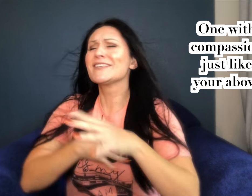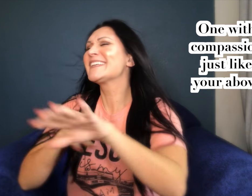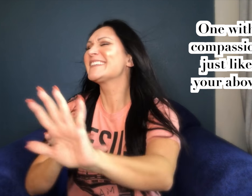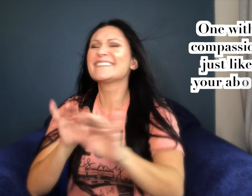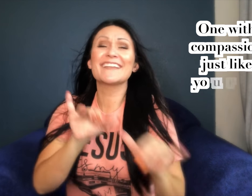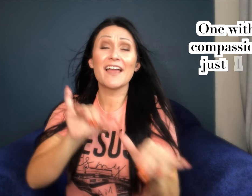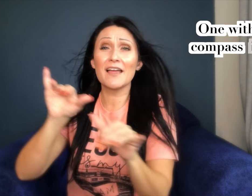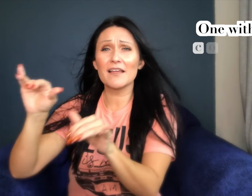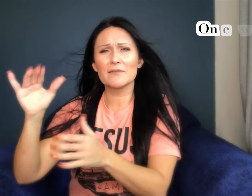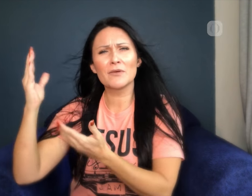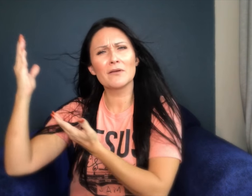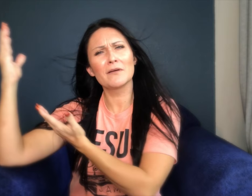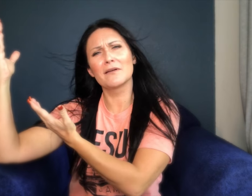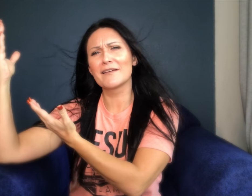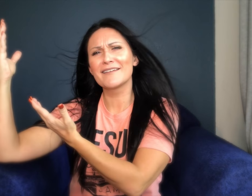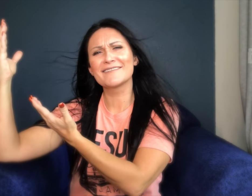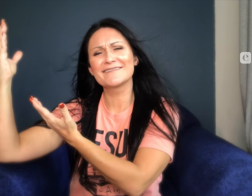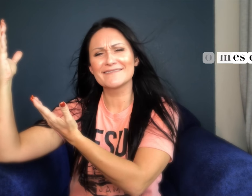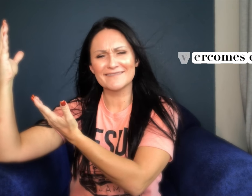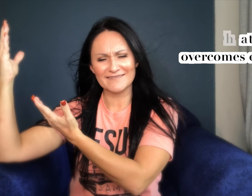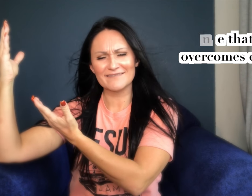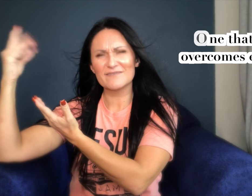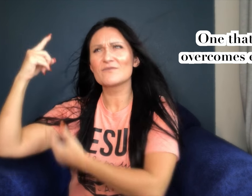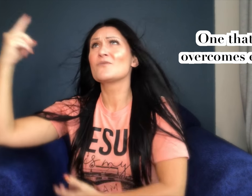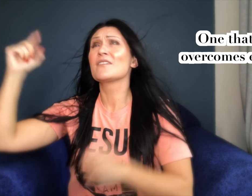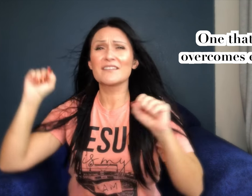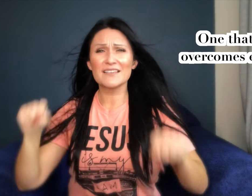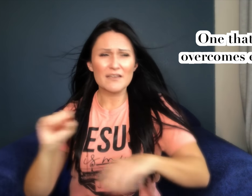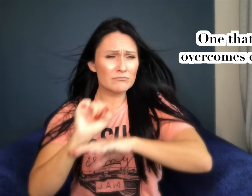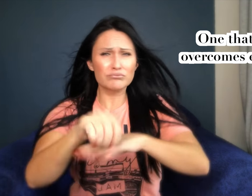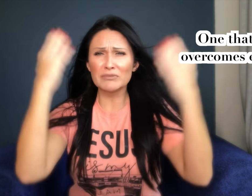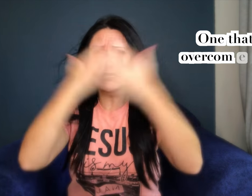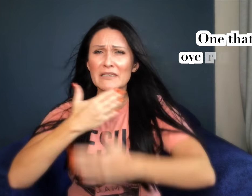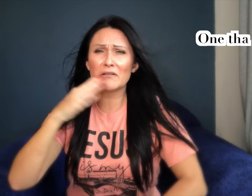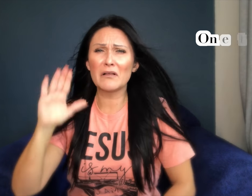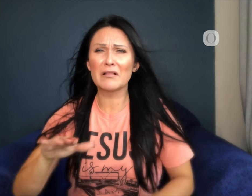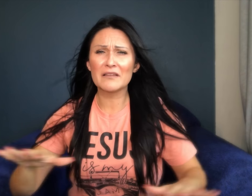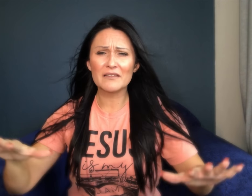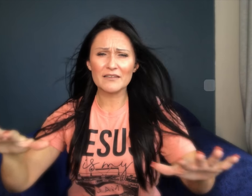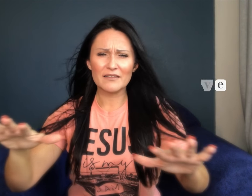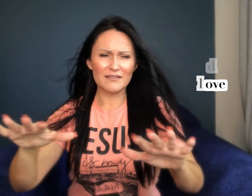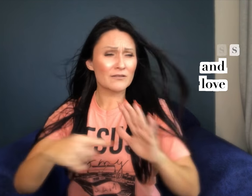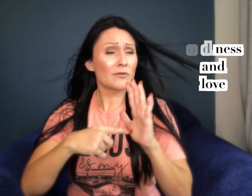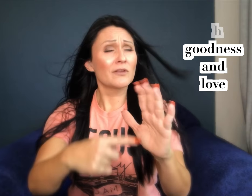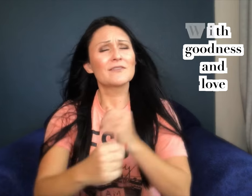with compassion just like yours above, one that overcomes evil